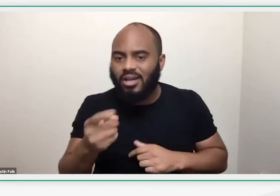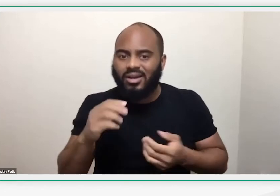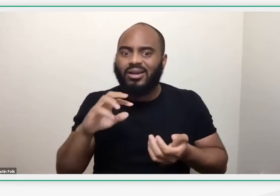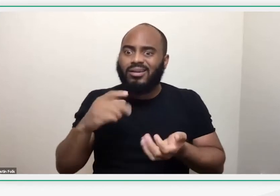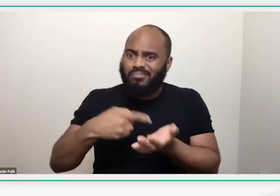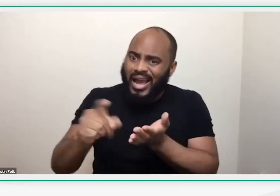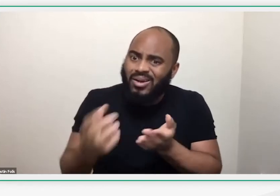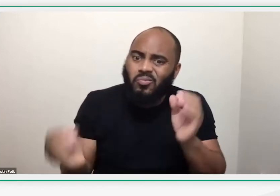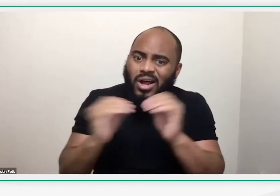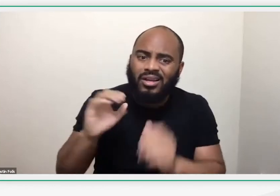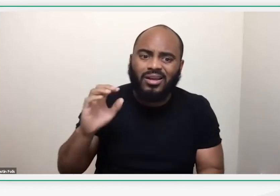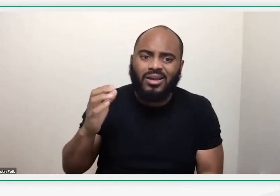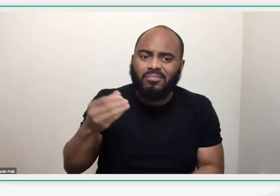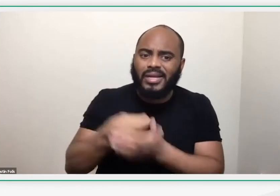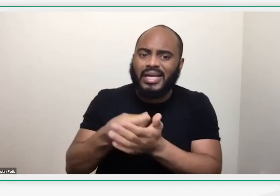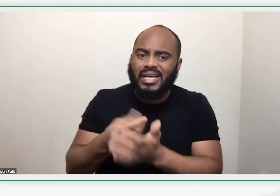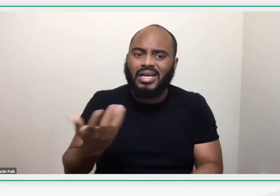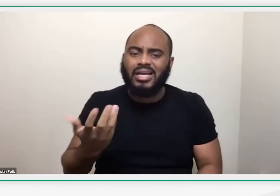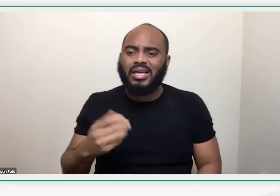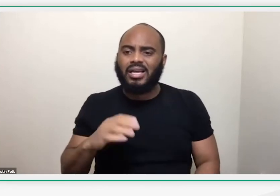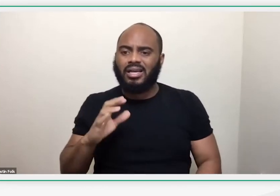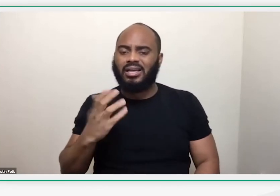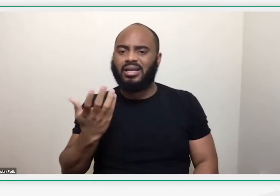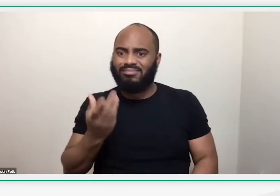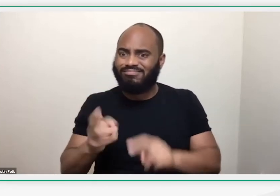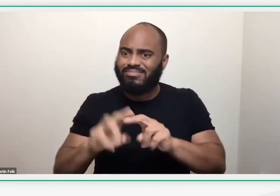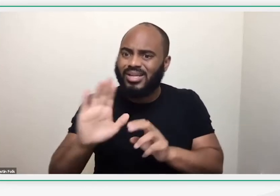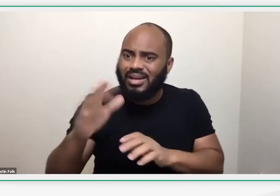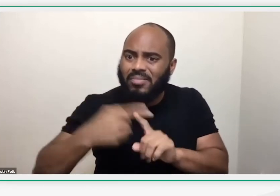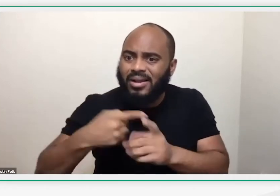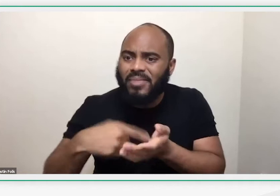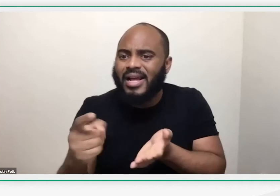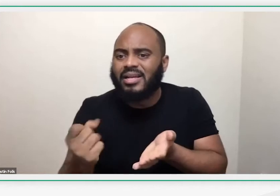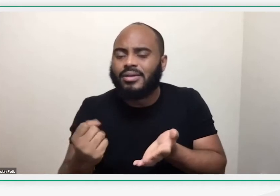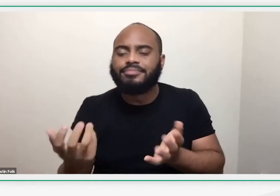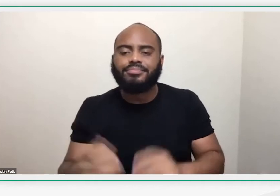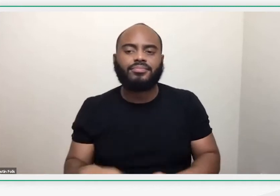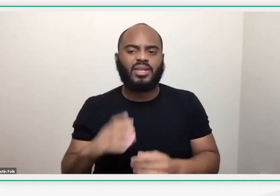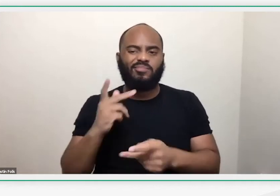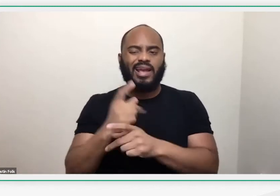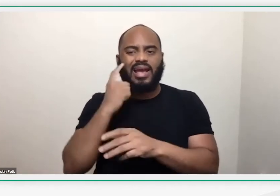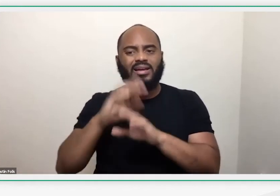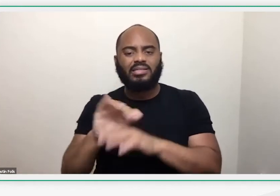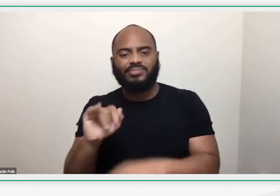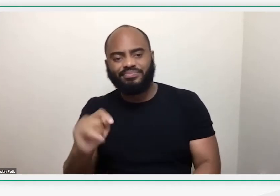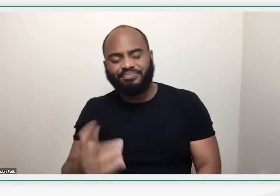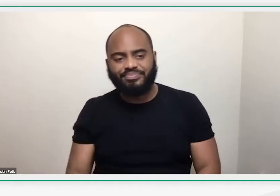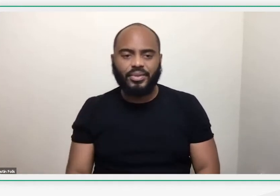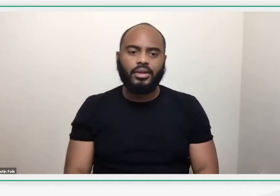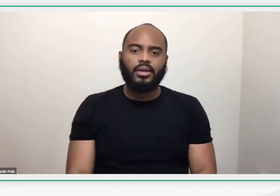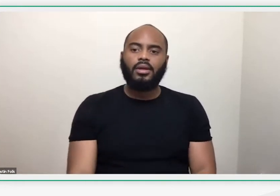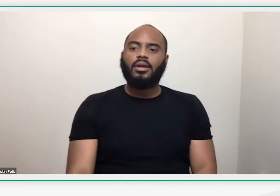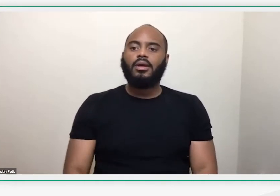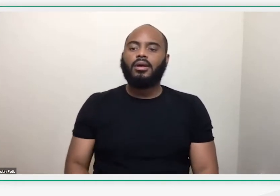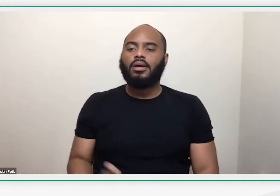rating. And that rating being changed causes could cause an increase in the amount you have to pay